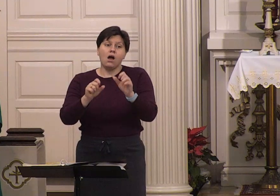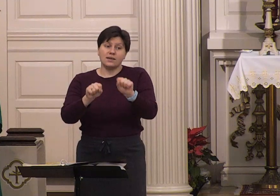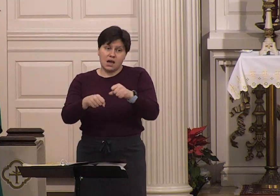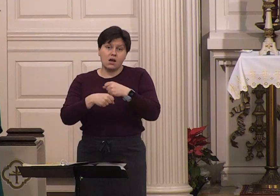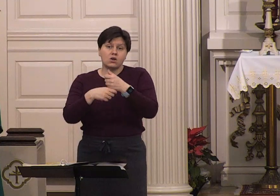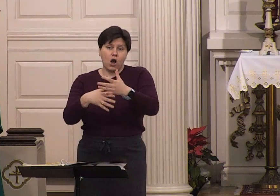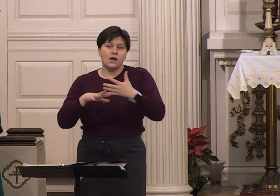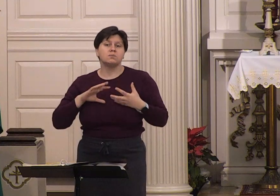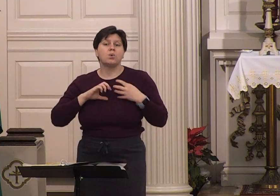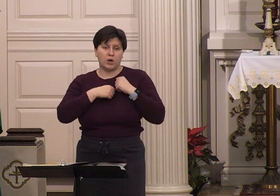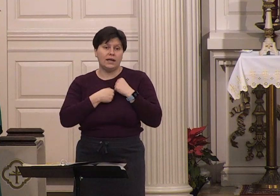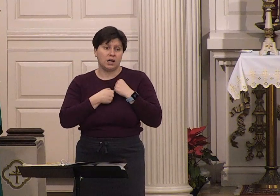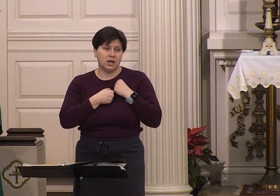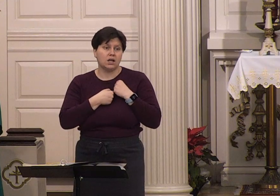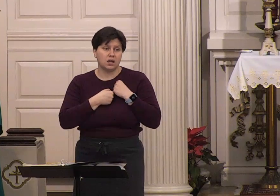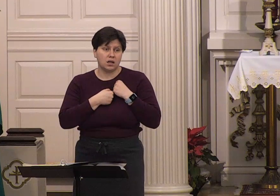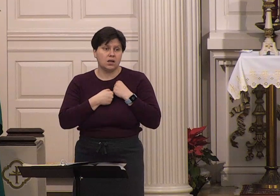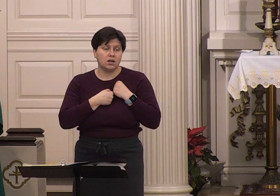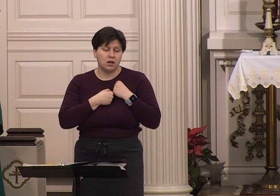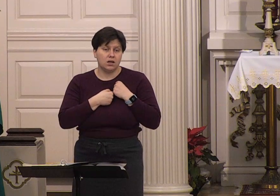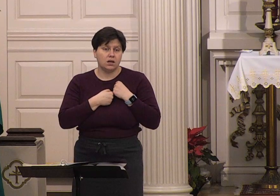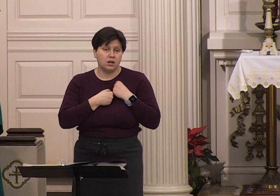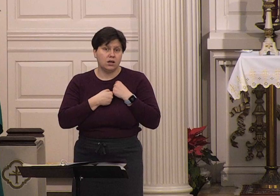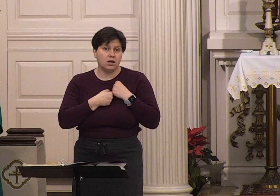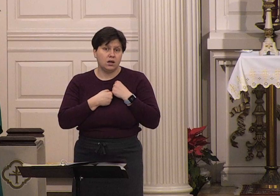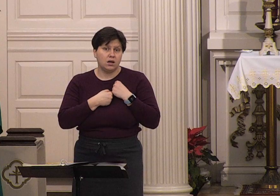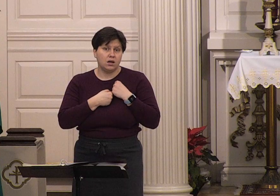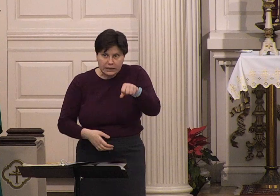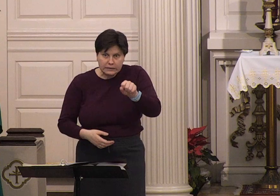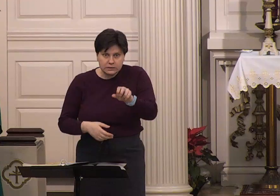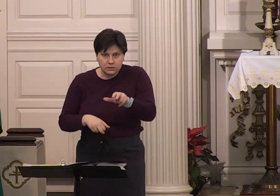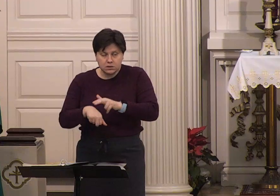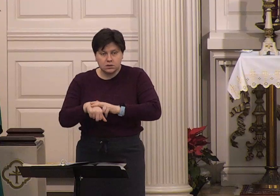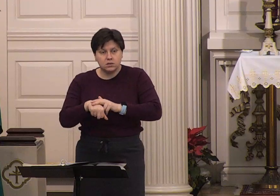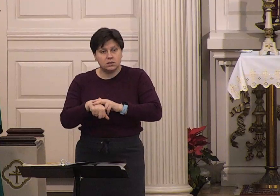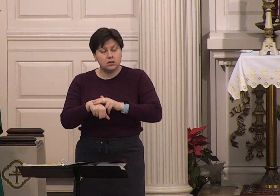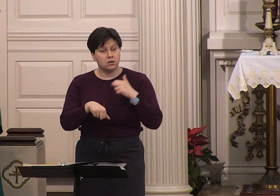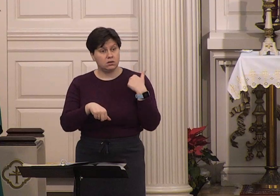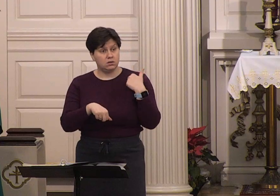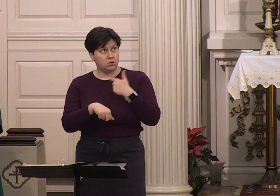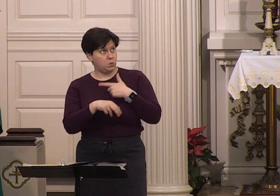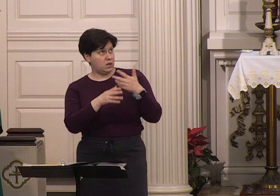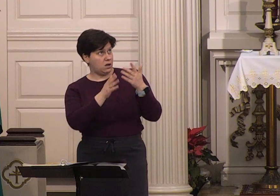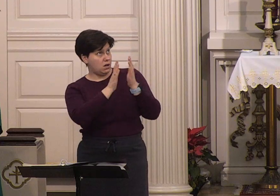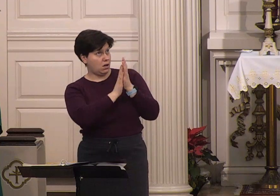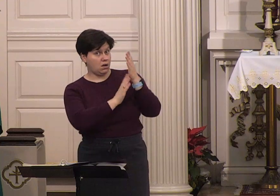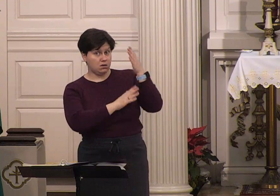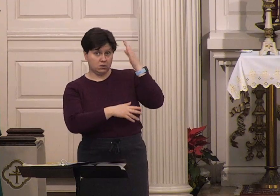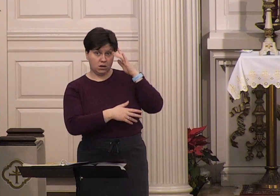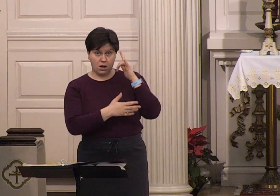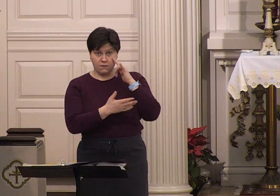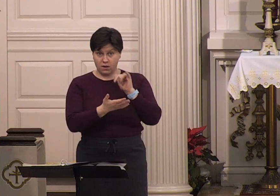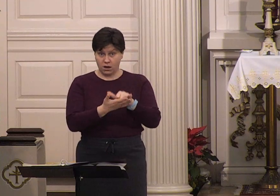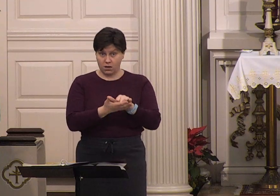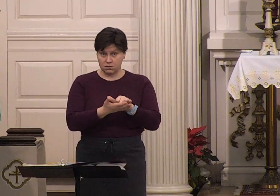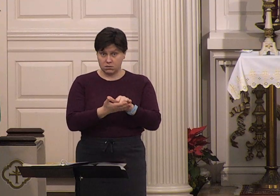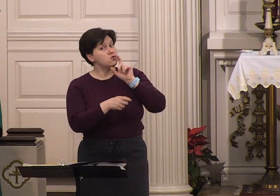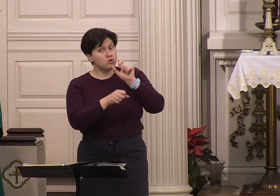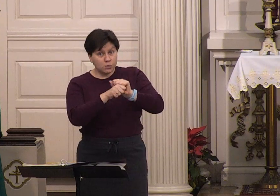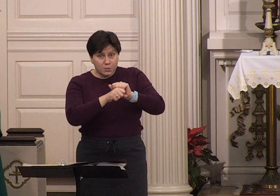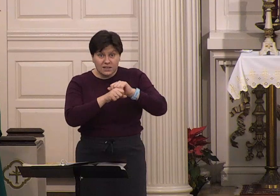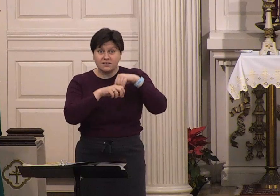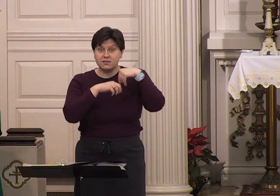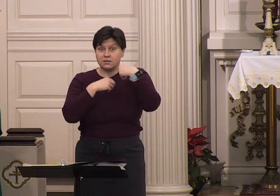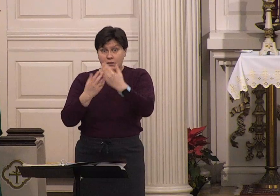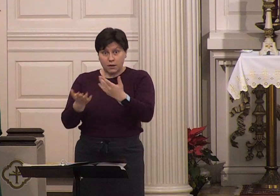mourning. And sure, we want help with that. And do we ask God for help? And does He actually come through and give us